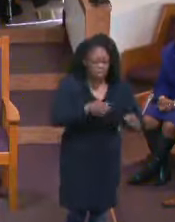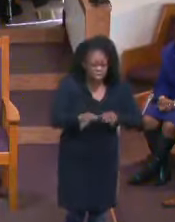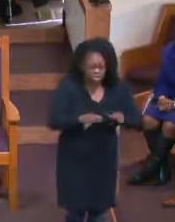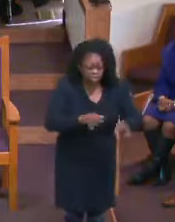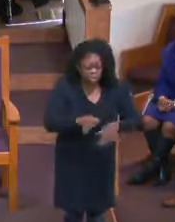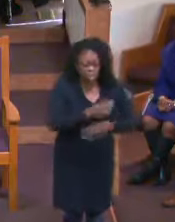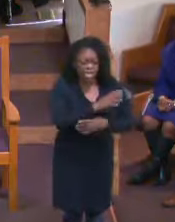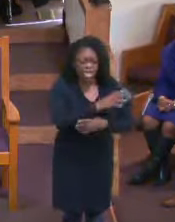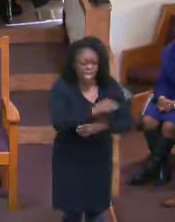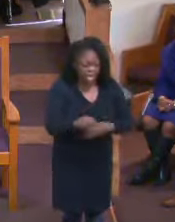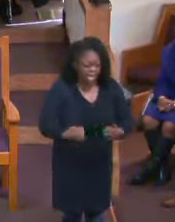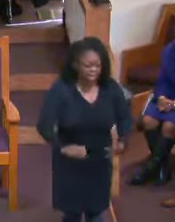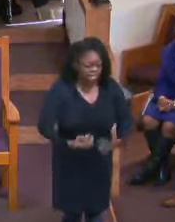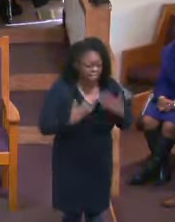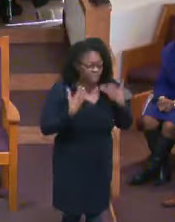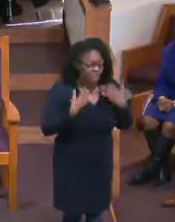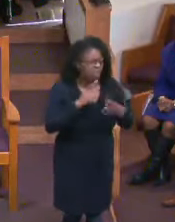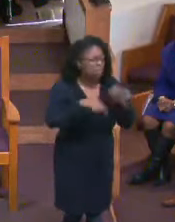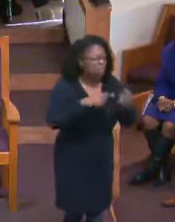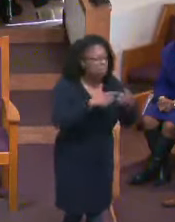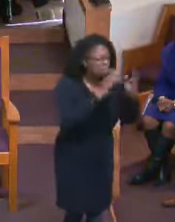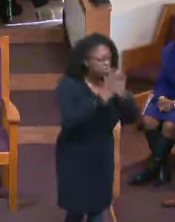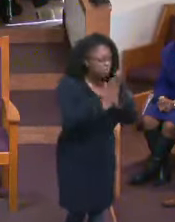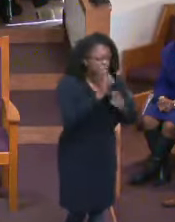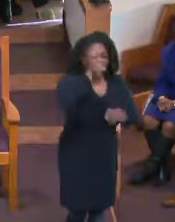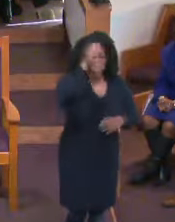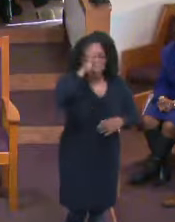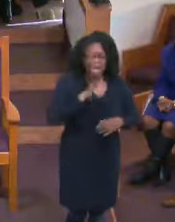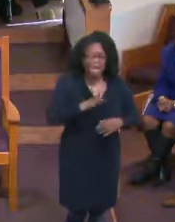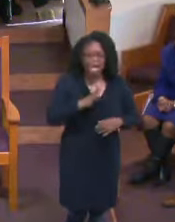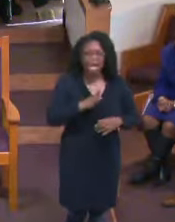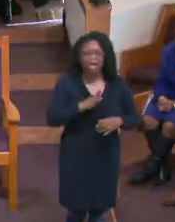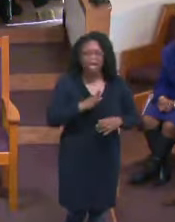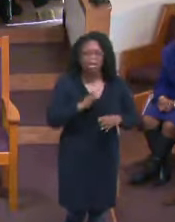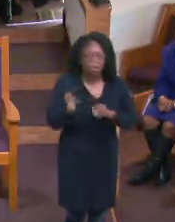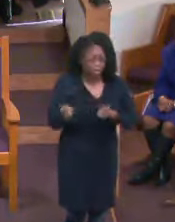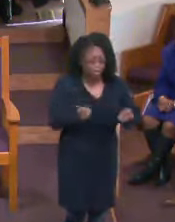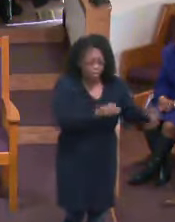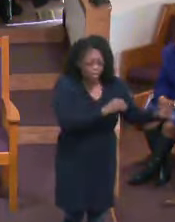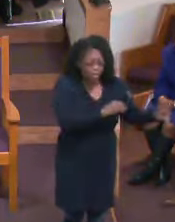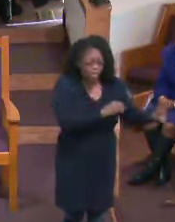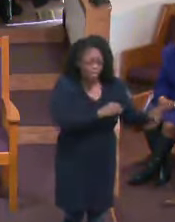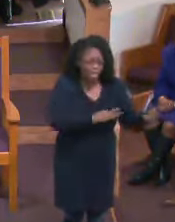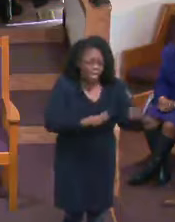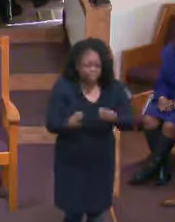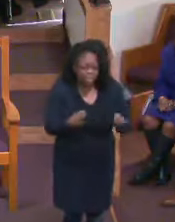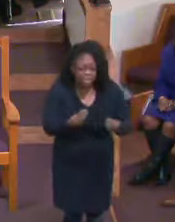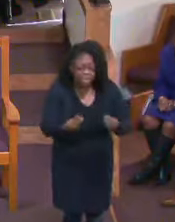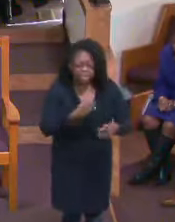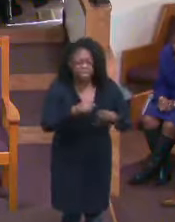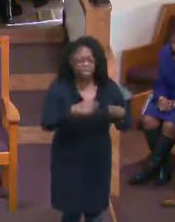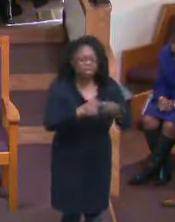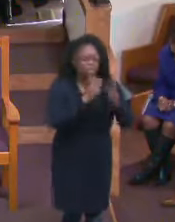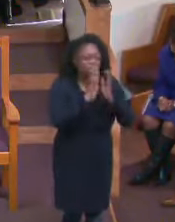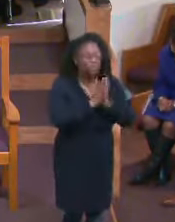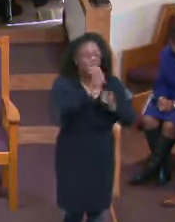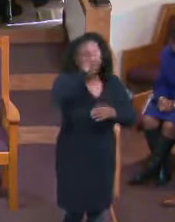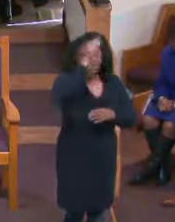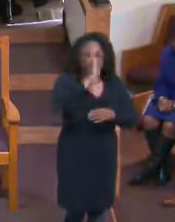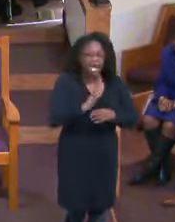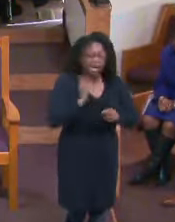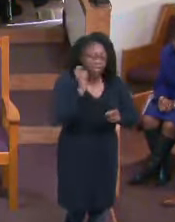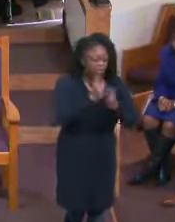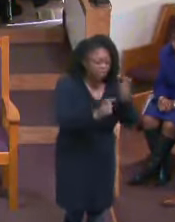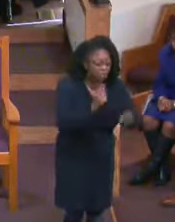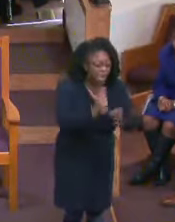and inspire. When you pray, God will mold and minister. When you pray, God will provide and